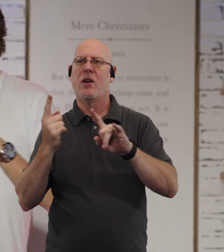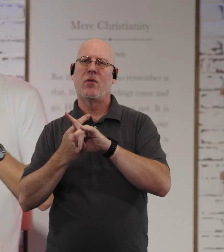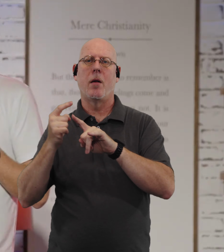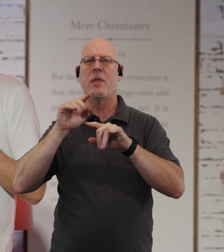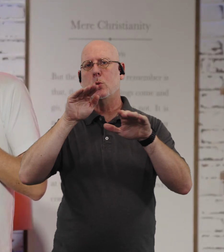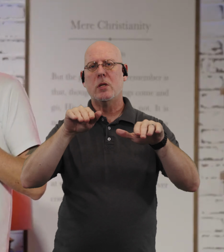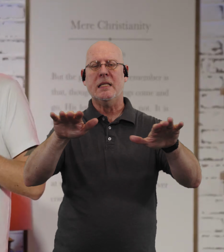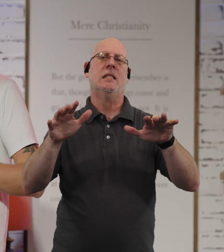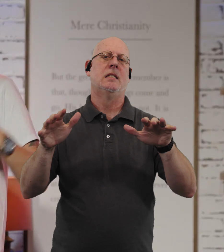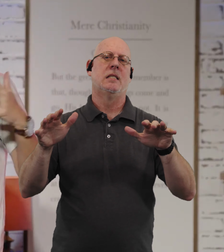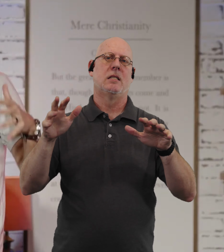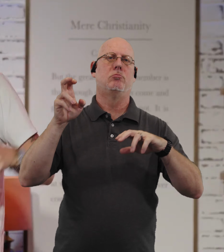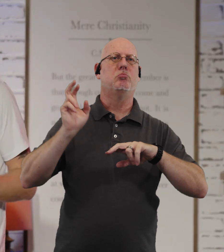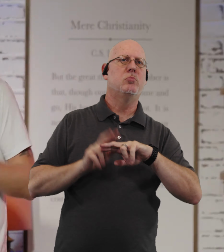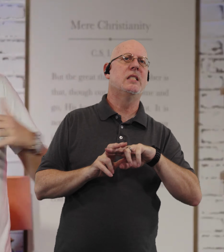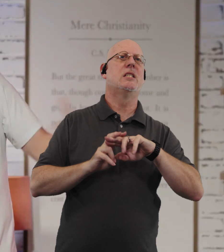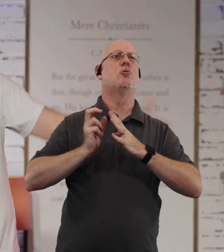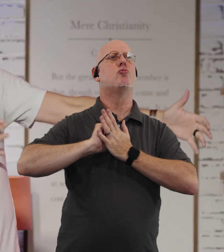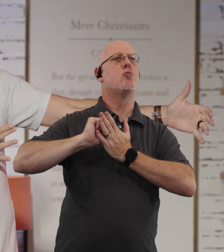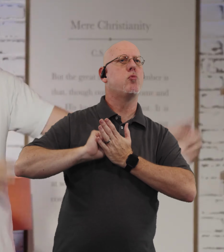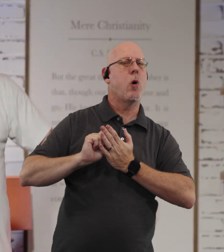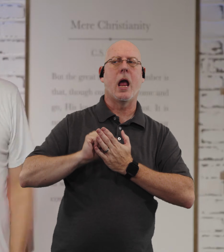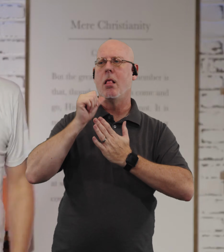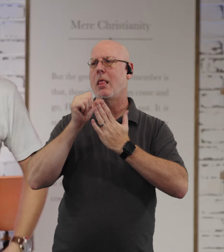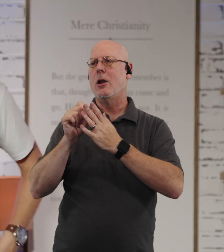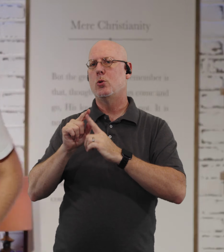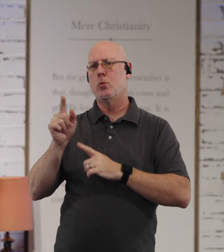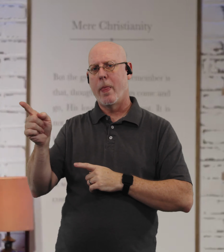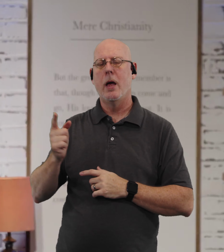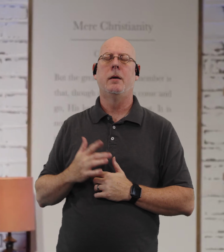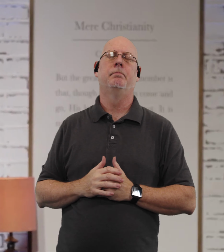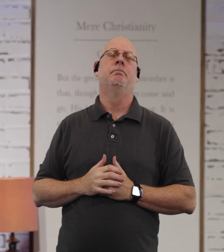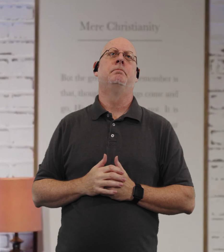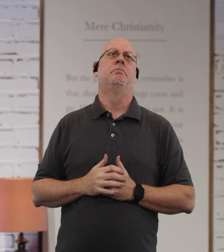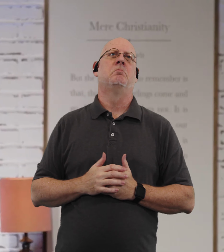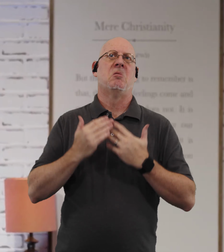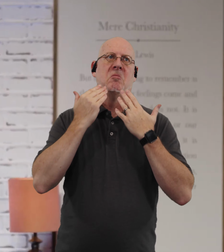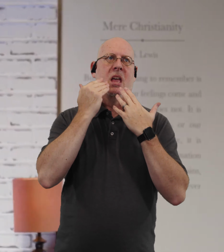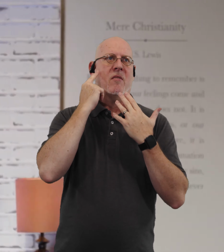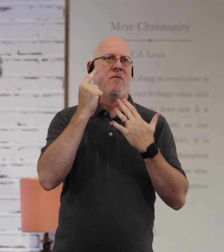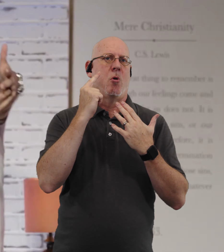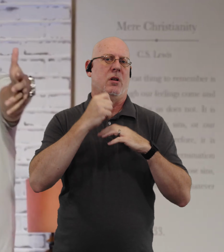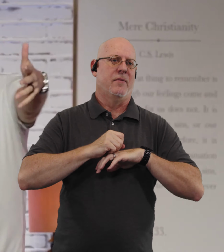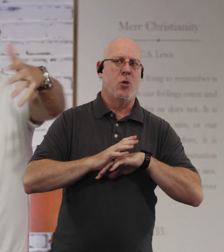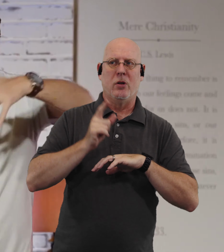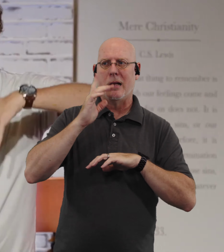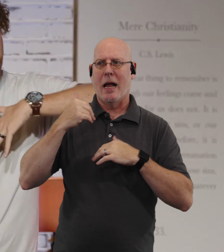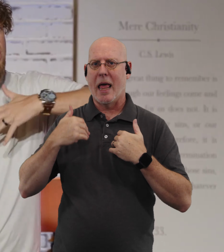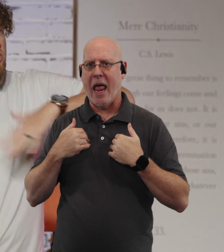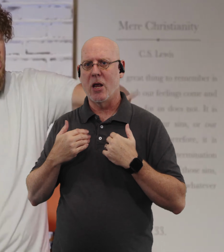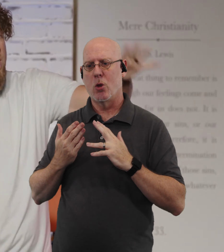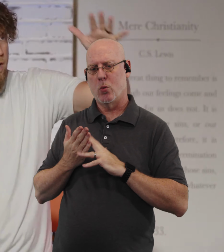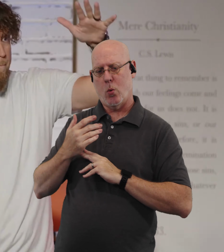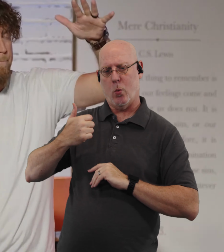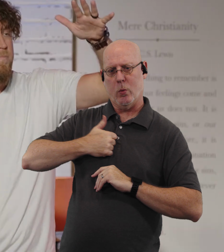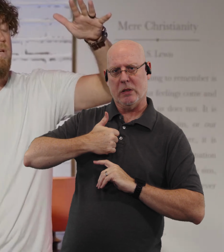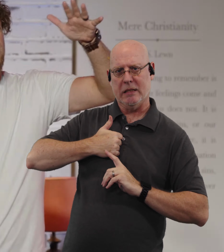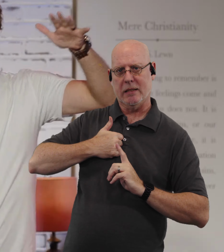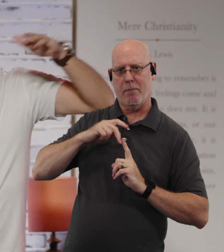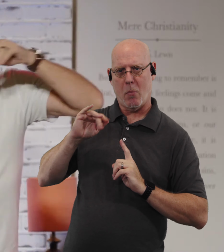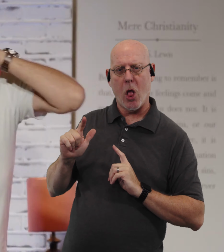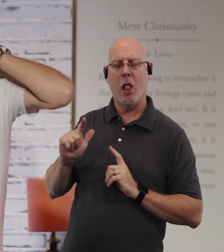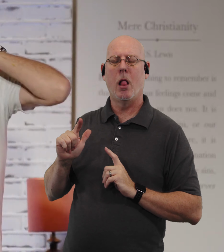the Mediterranean there in Corinth as he sits there and he writes the letter to the Thessalonians. You know, he's grateful for the influence that God has through him.